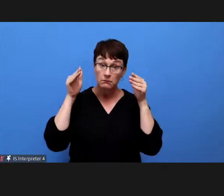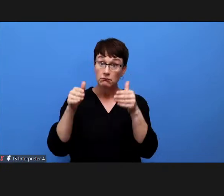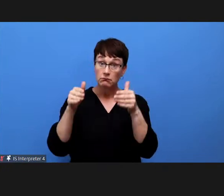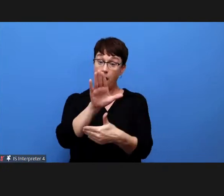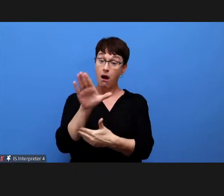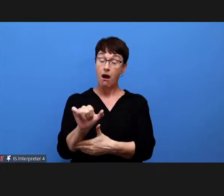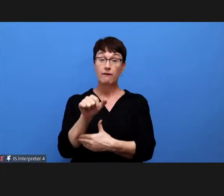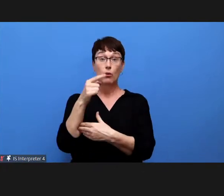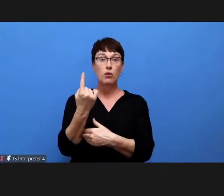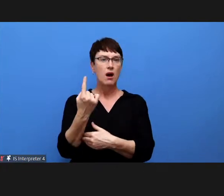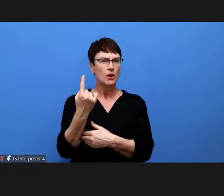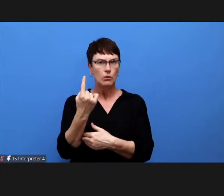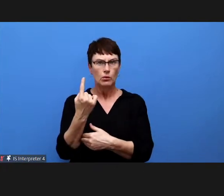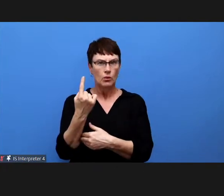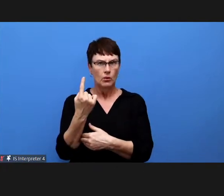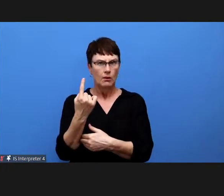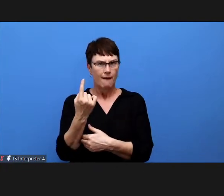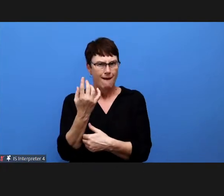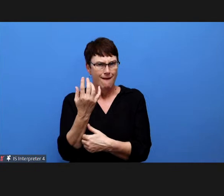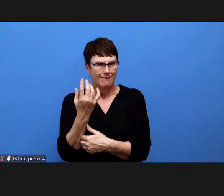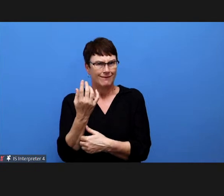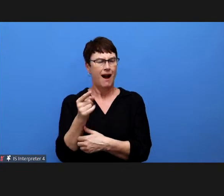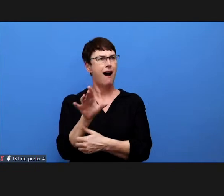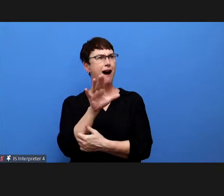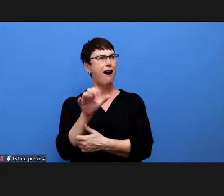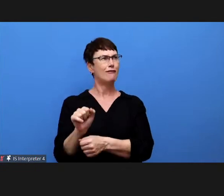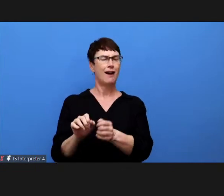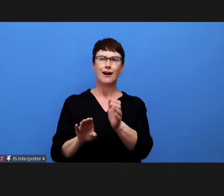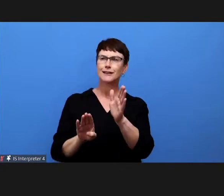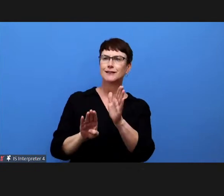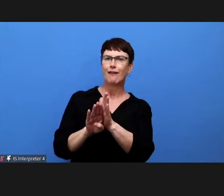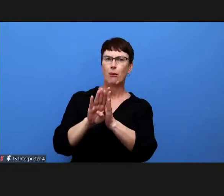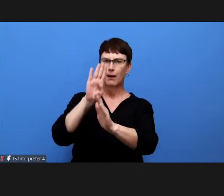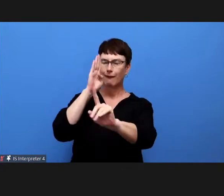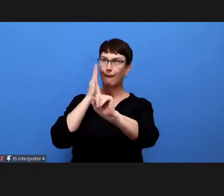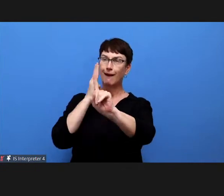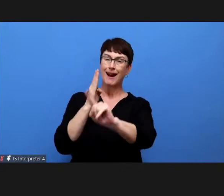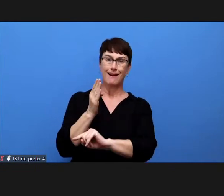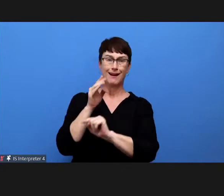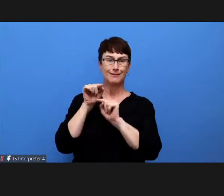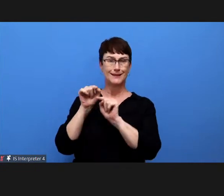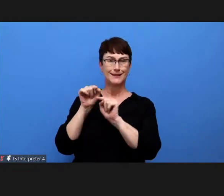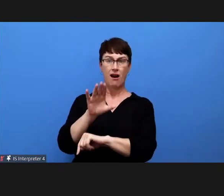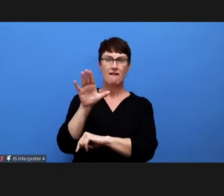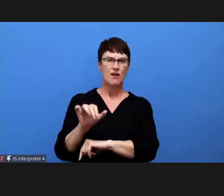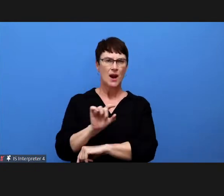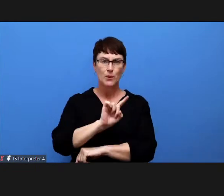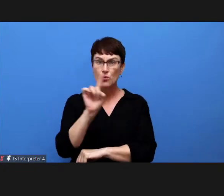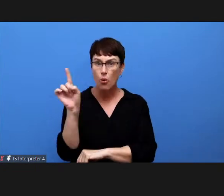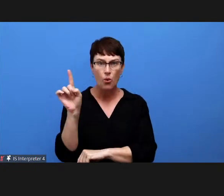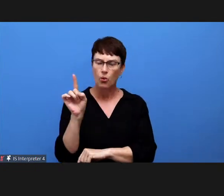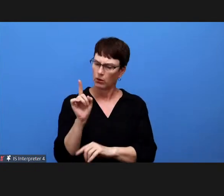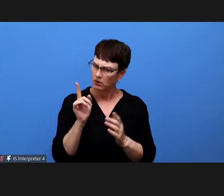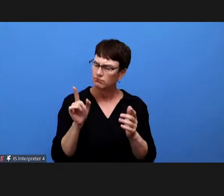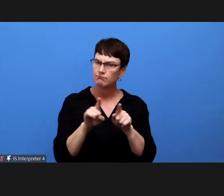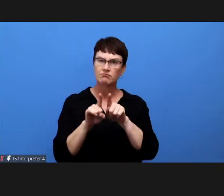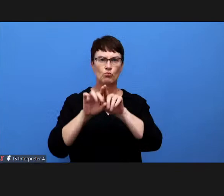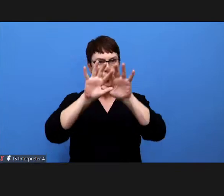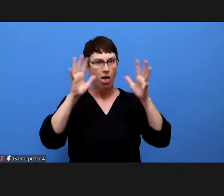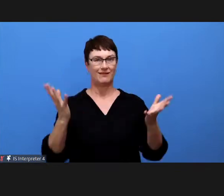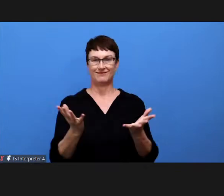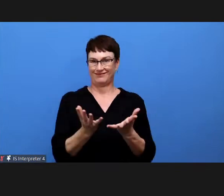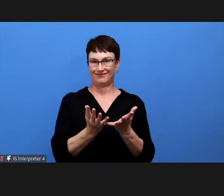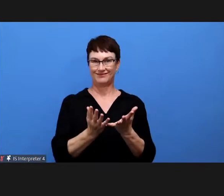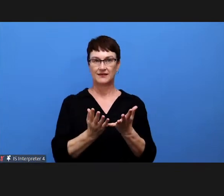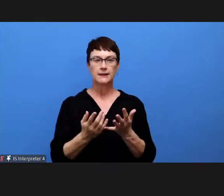It's not going to be the way it has been before. You are talking about growth that is smart. We are talking